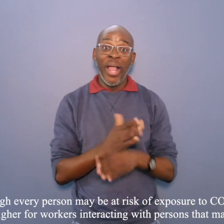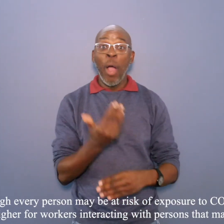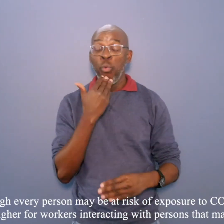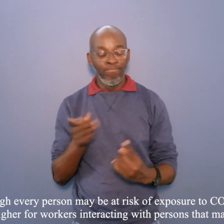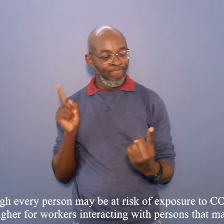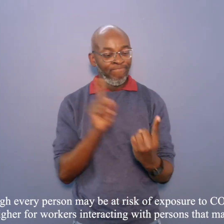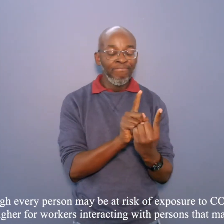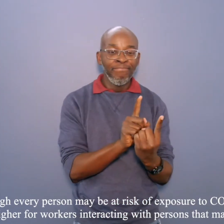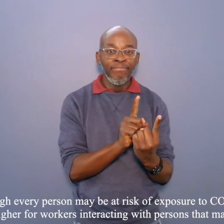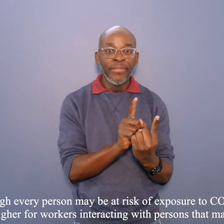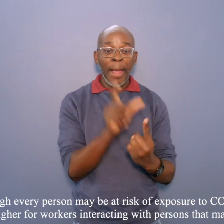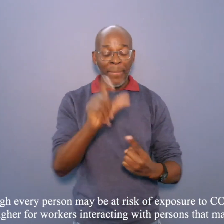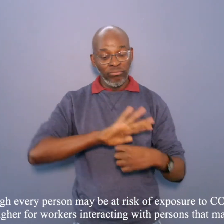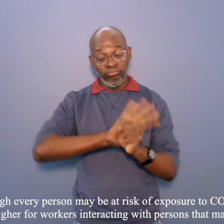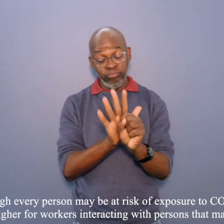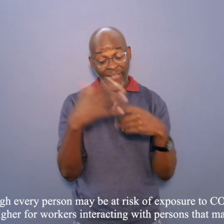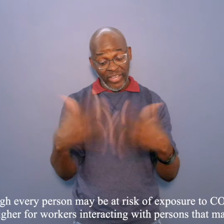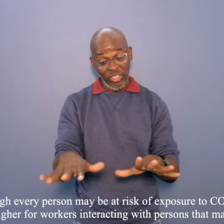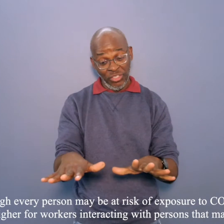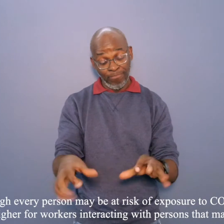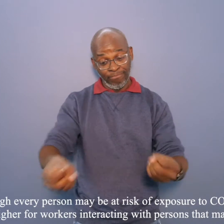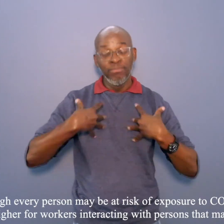with persons that may be infected.